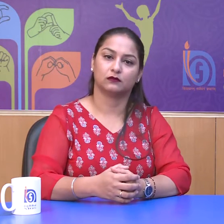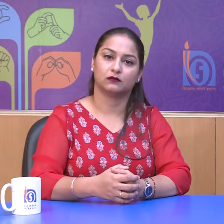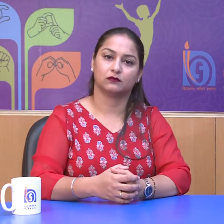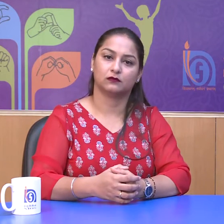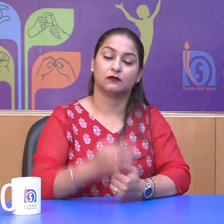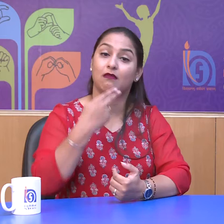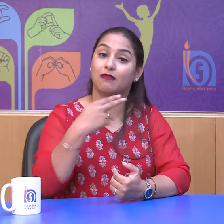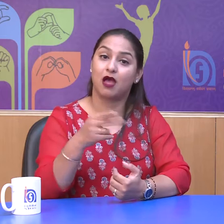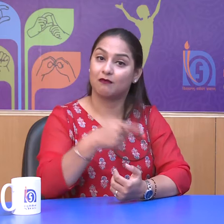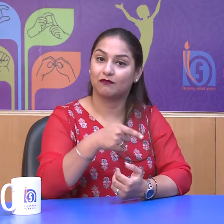Darshikoho,